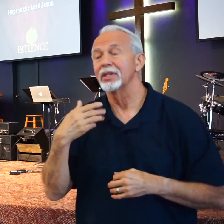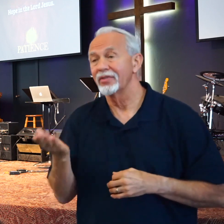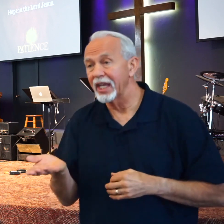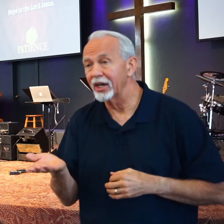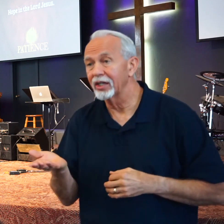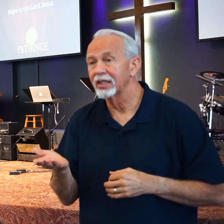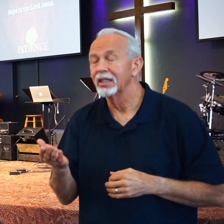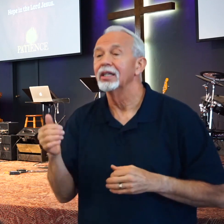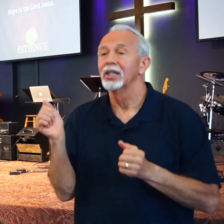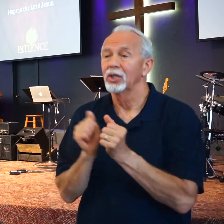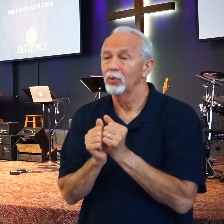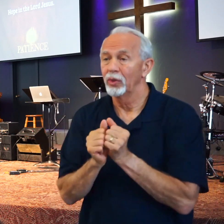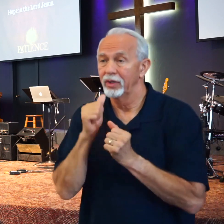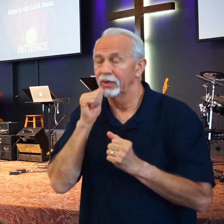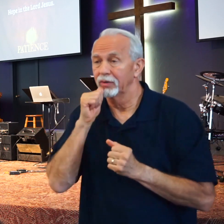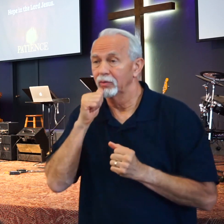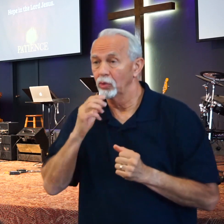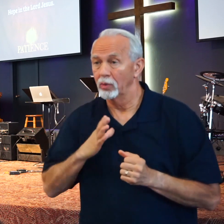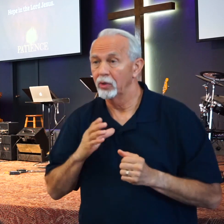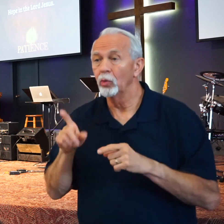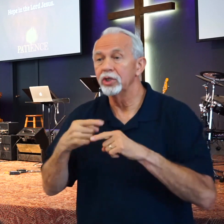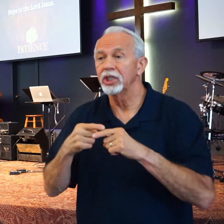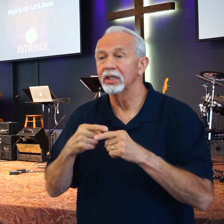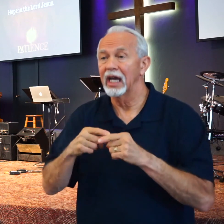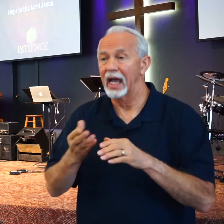hospital with her as she passed away.